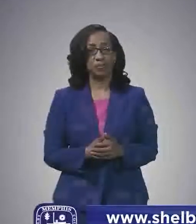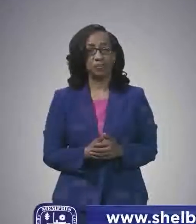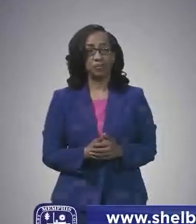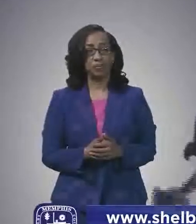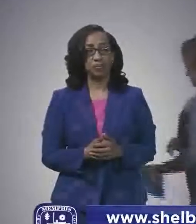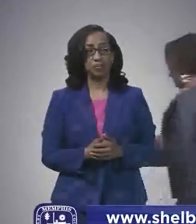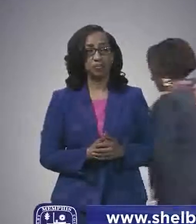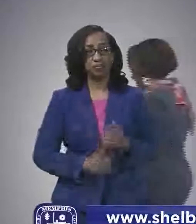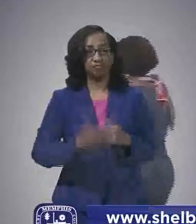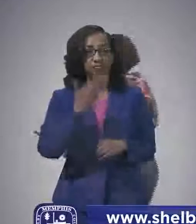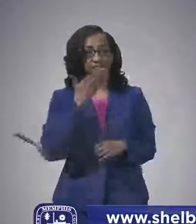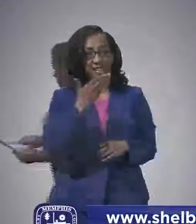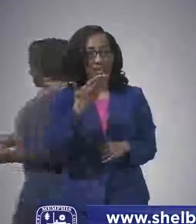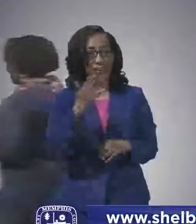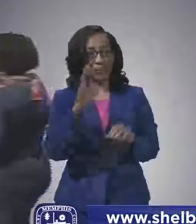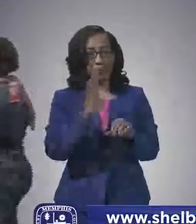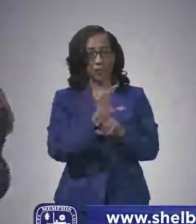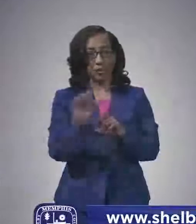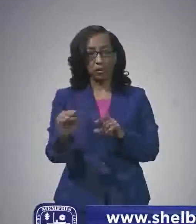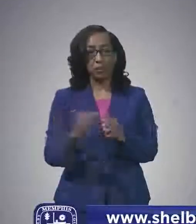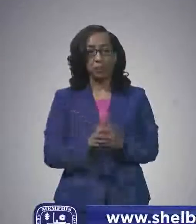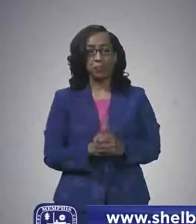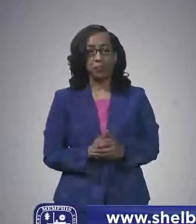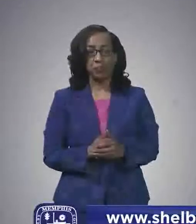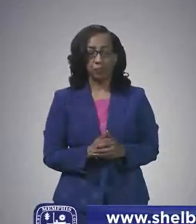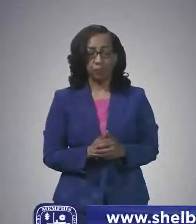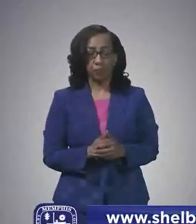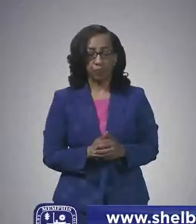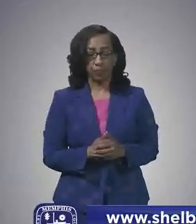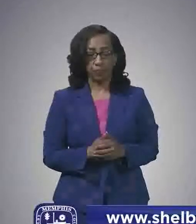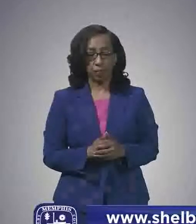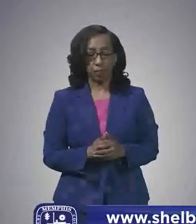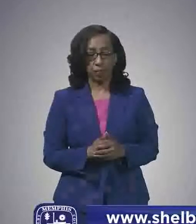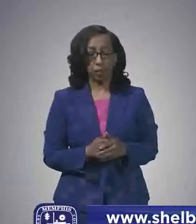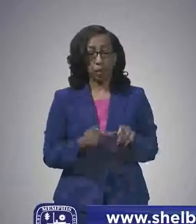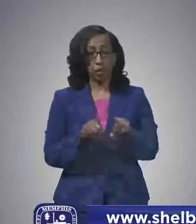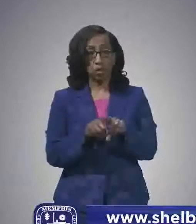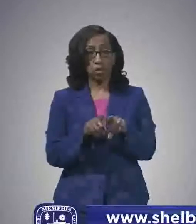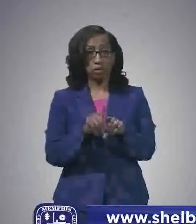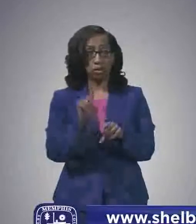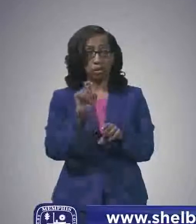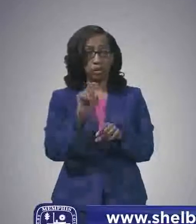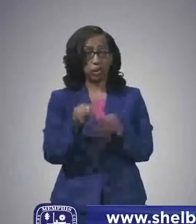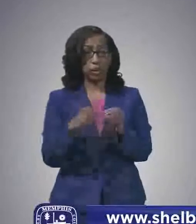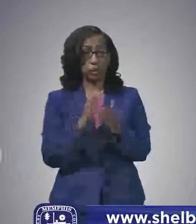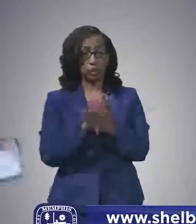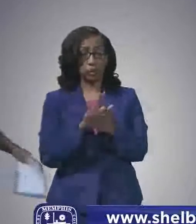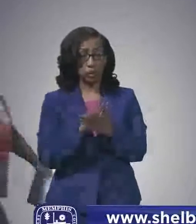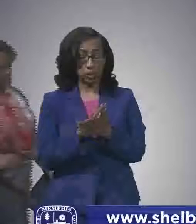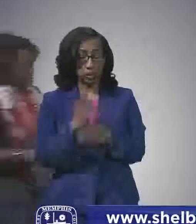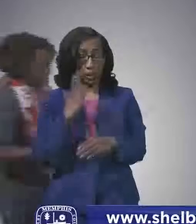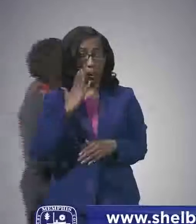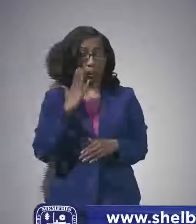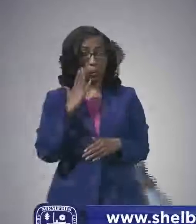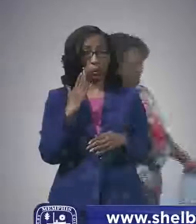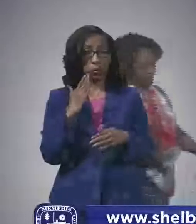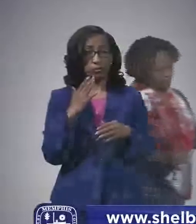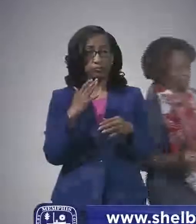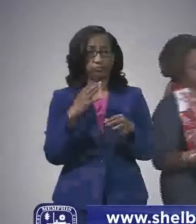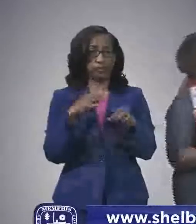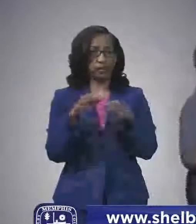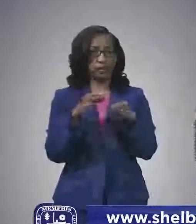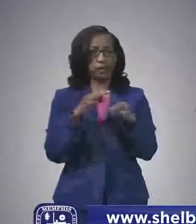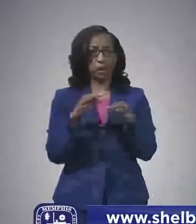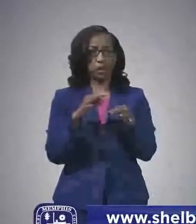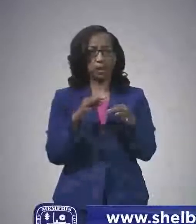Awesome, thank you. And my question is about schools. I know we've talked just a little bit here about what protocol looks like